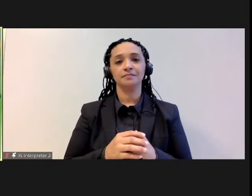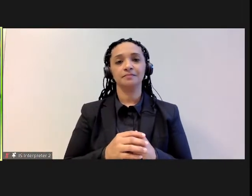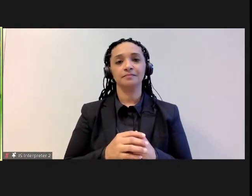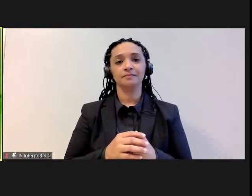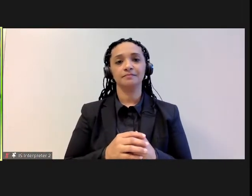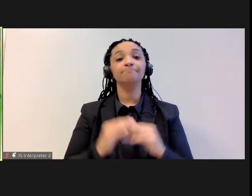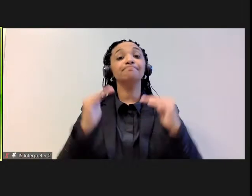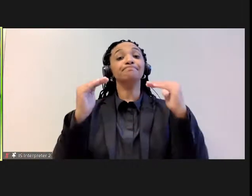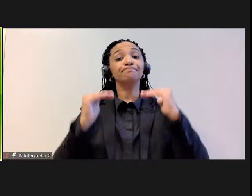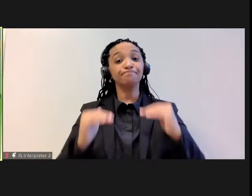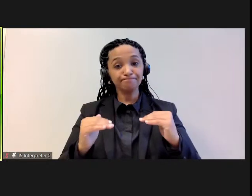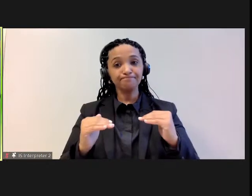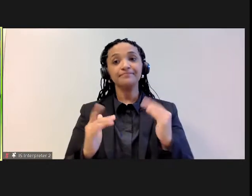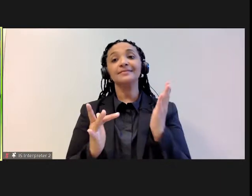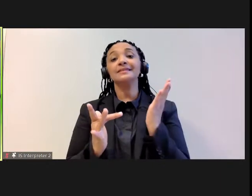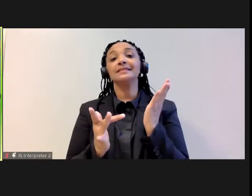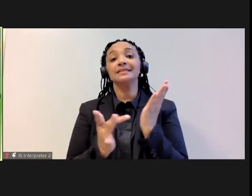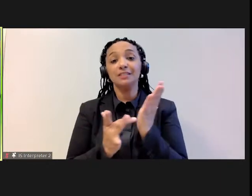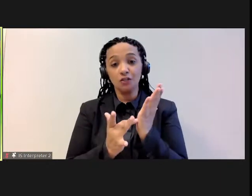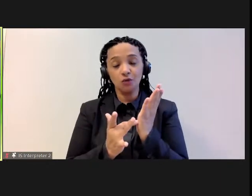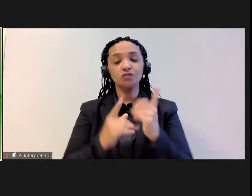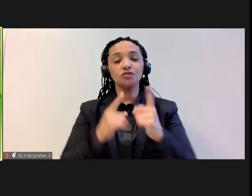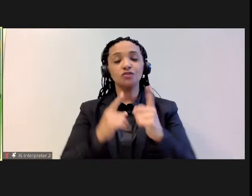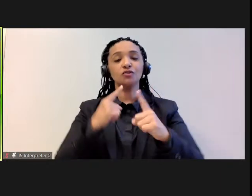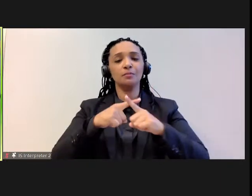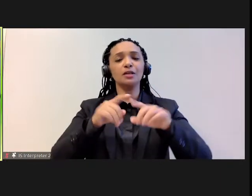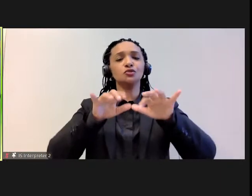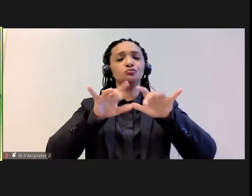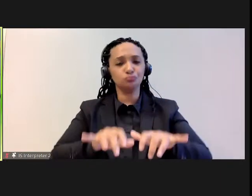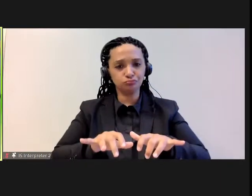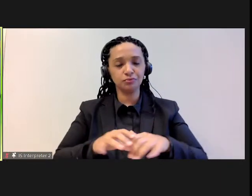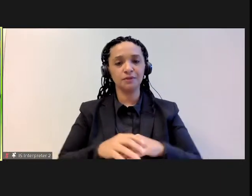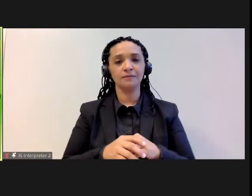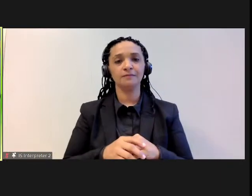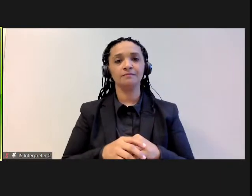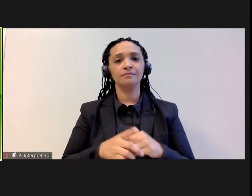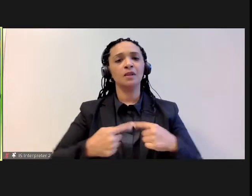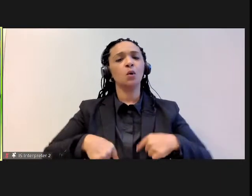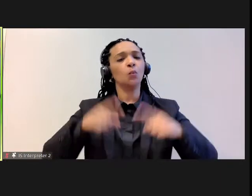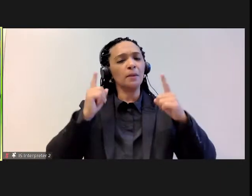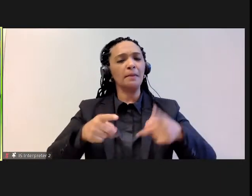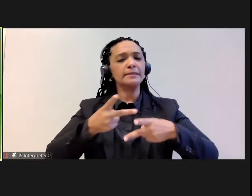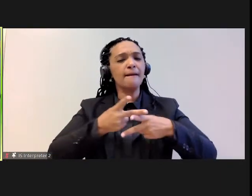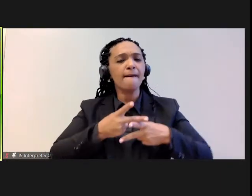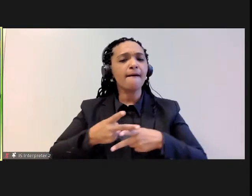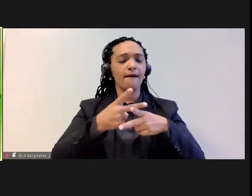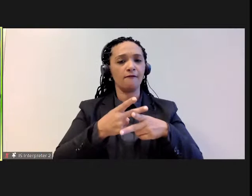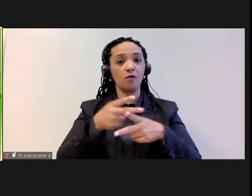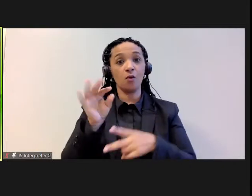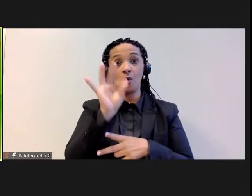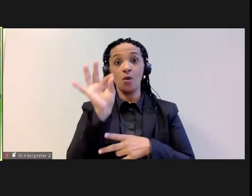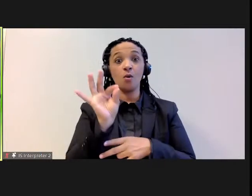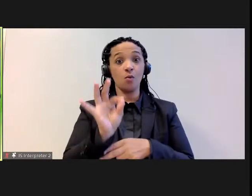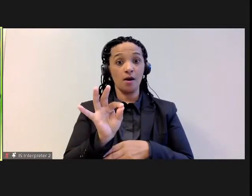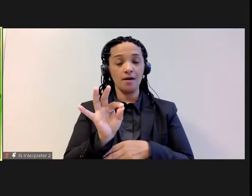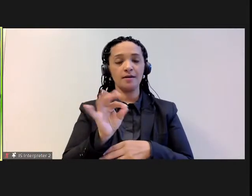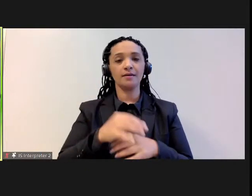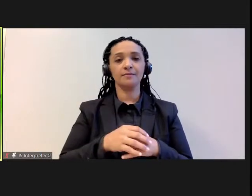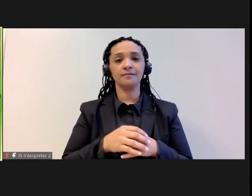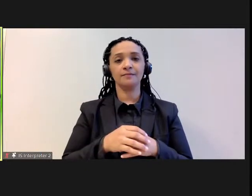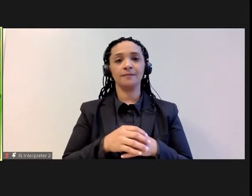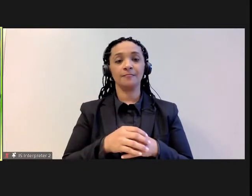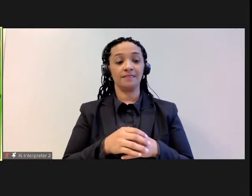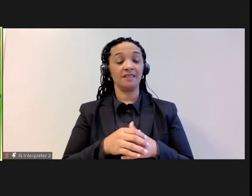about technologies and digitization, all of that, we also need to be very careful because in most of their initiatives, the first thing that you